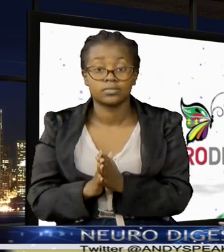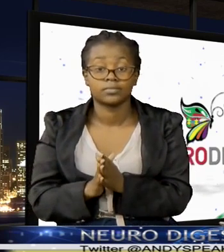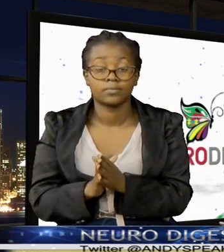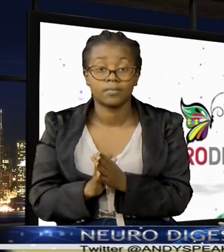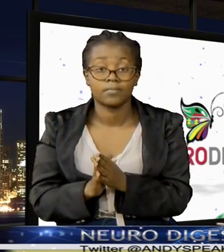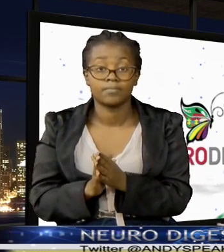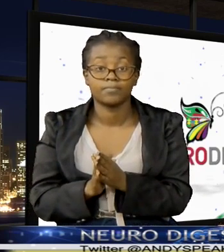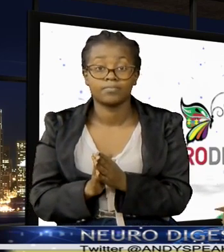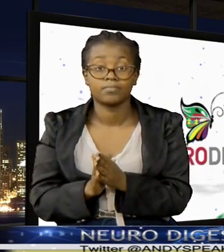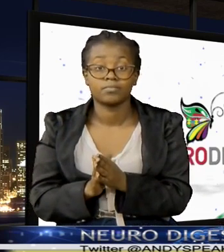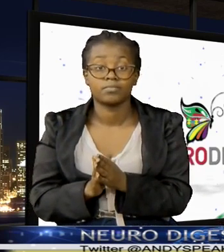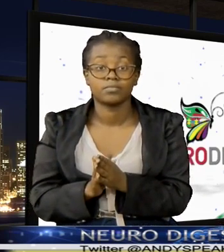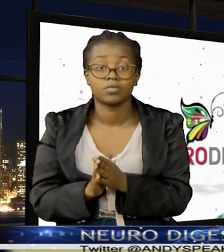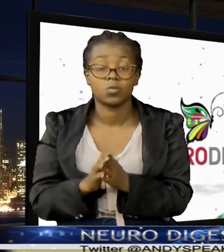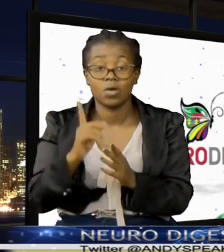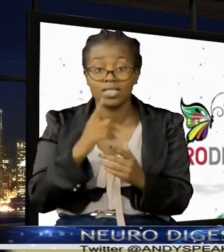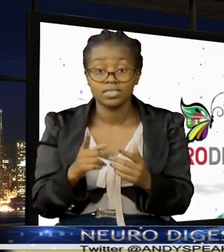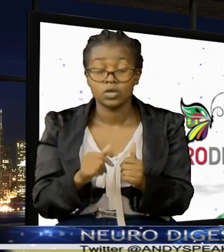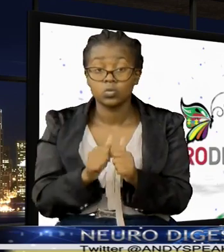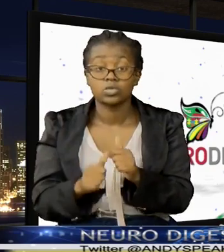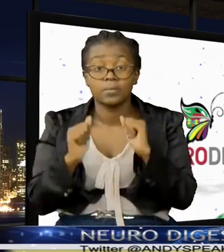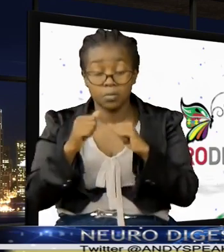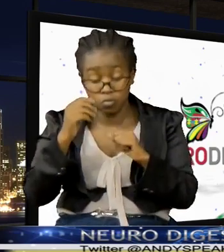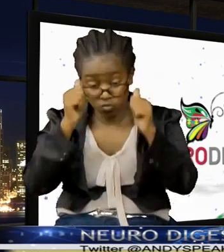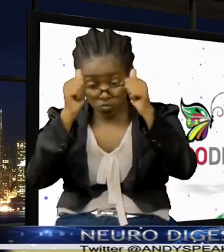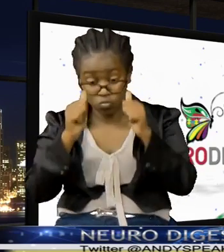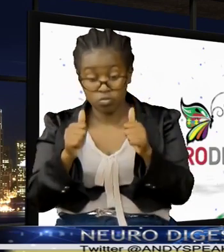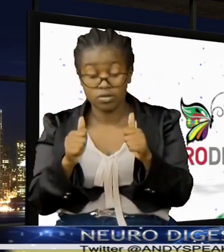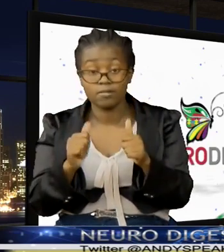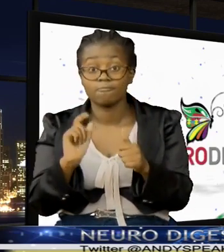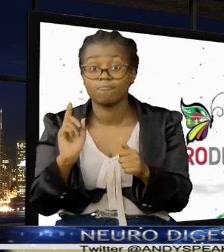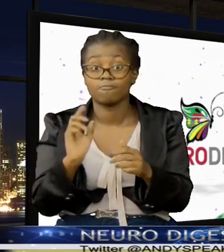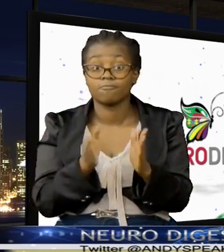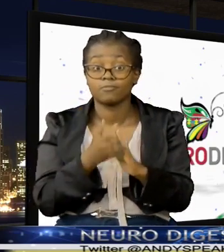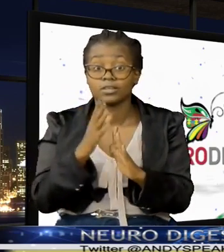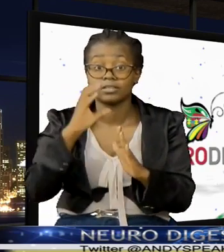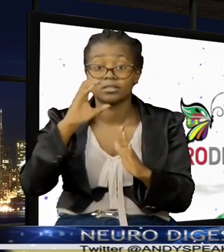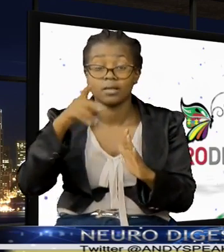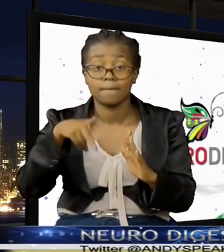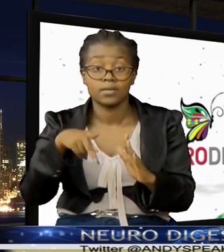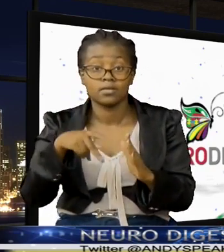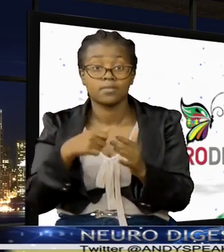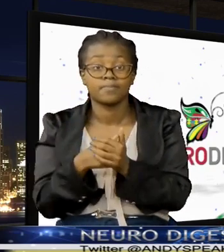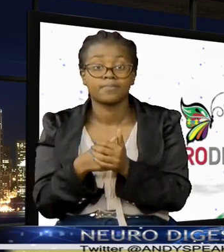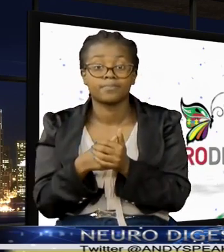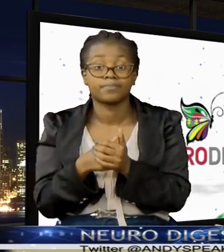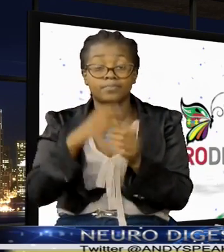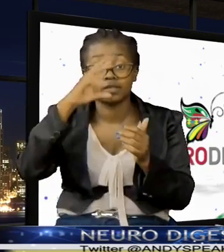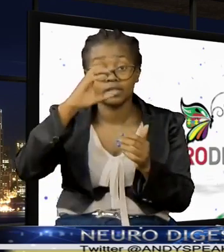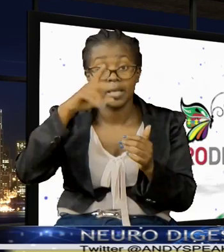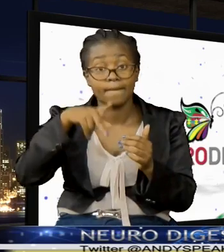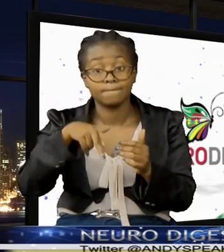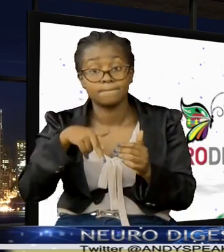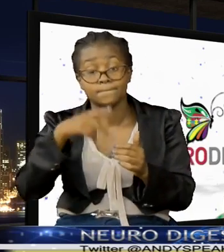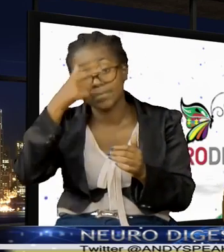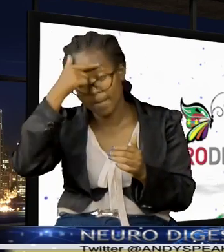side of the spectrum. The one thing that you can be able to notice almost immediately is cerebral palsy. Cerebral